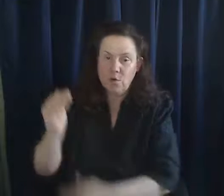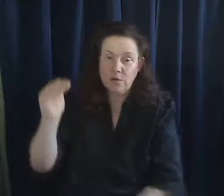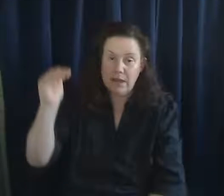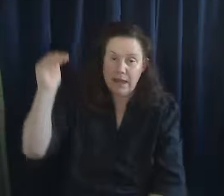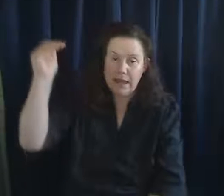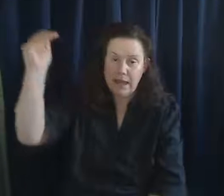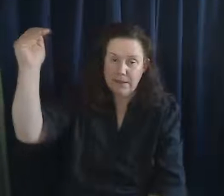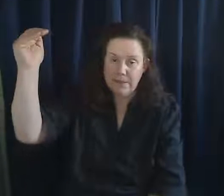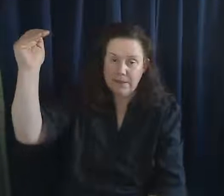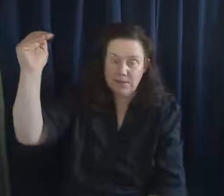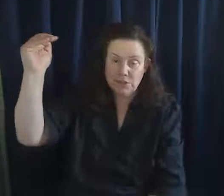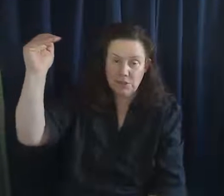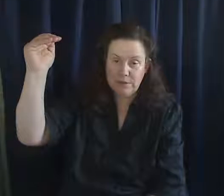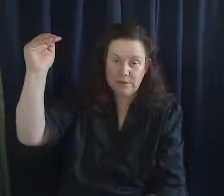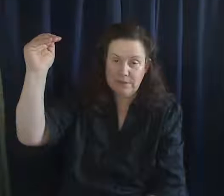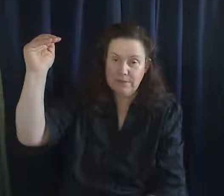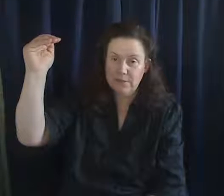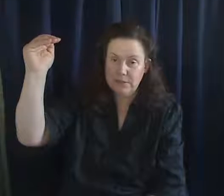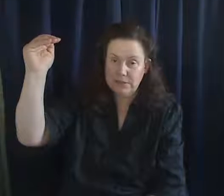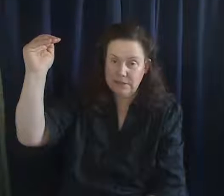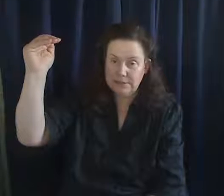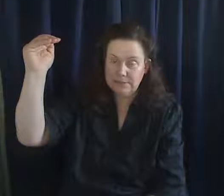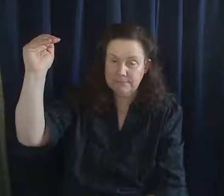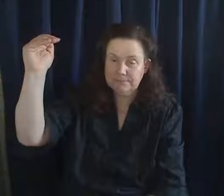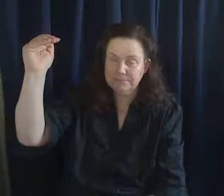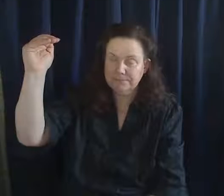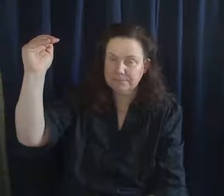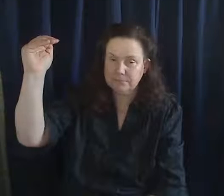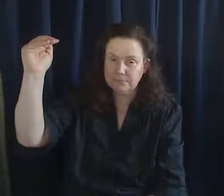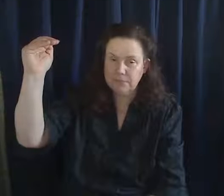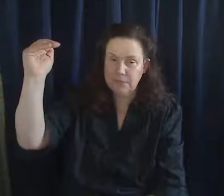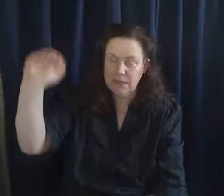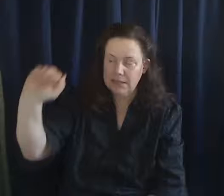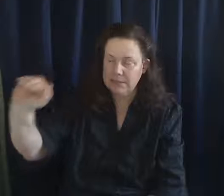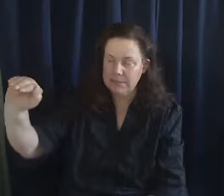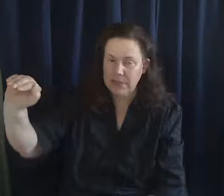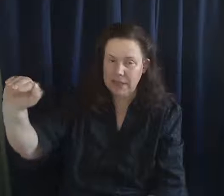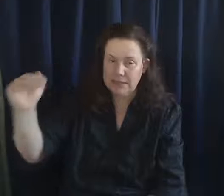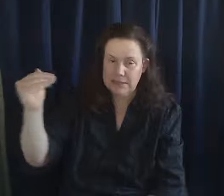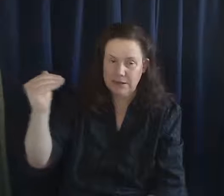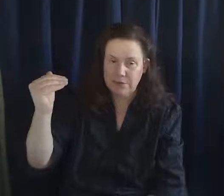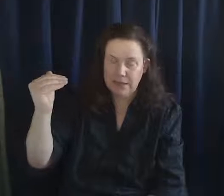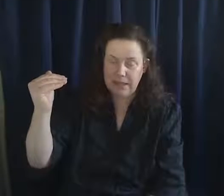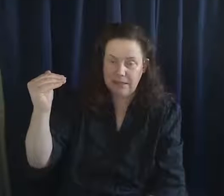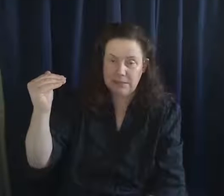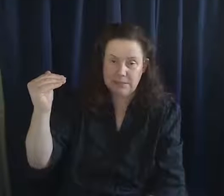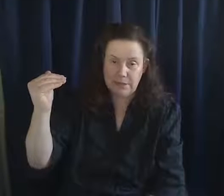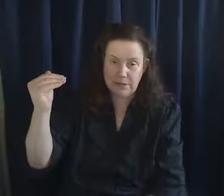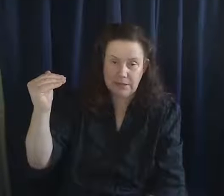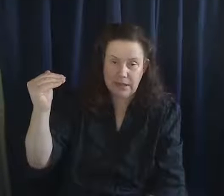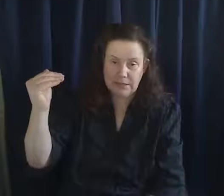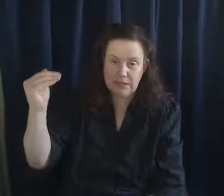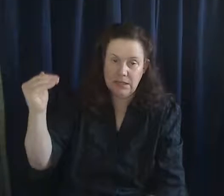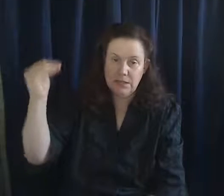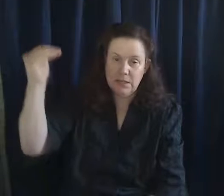grown up, and I'm showing the sign for an adult, and it's, my hand is at a right angle, it's my right hand.